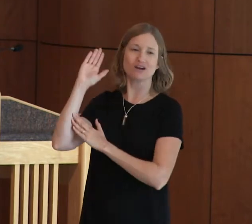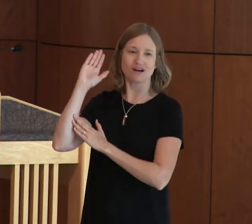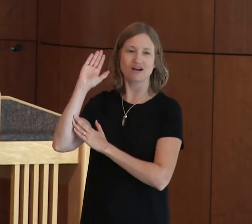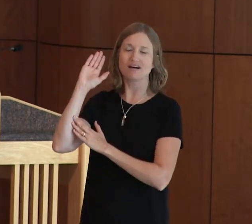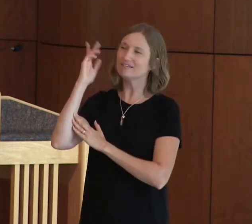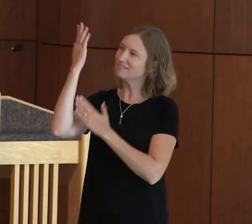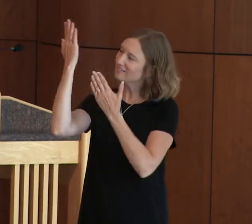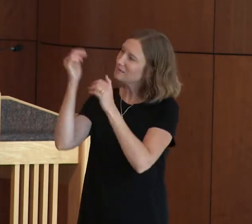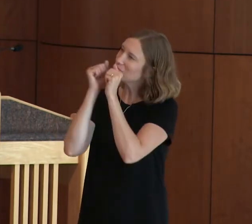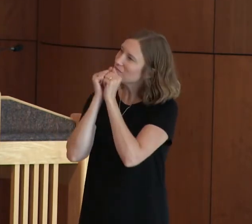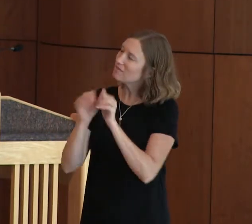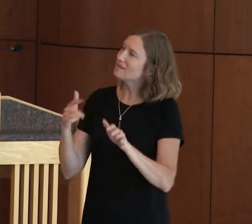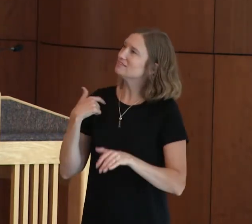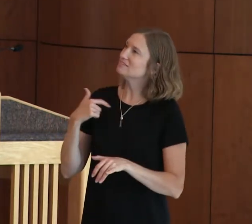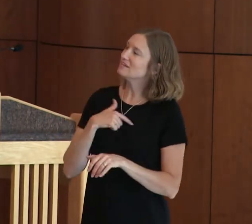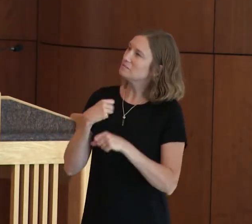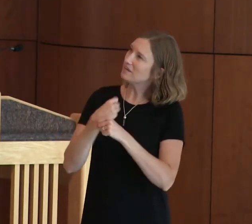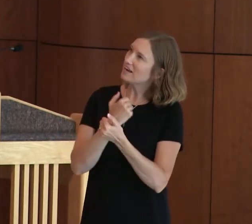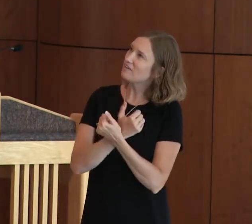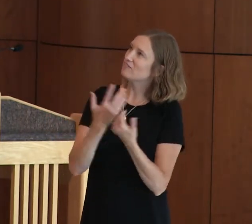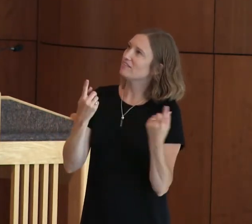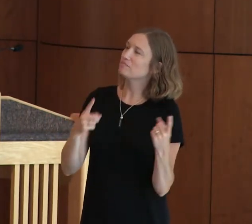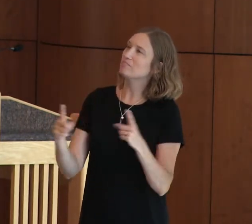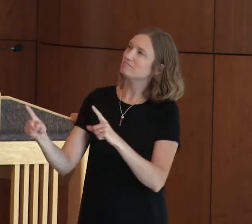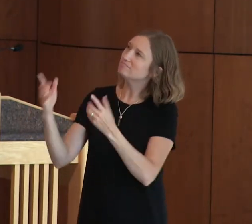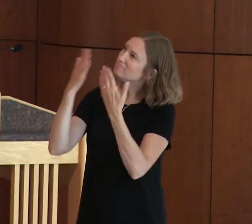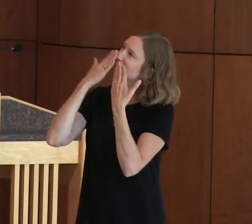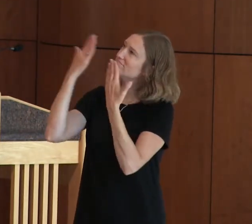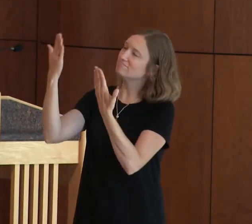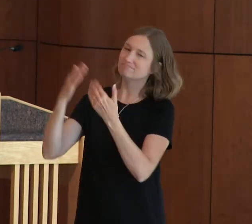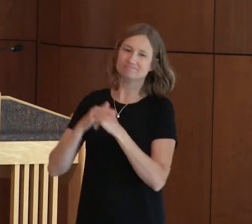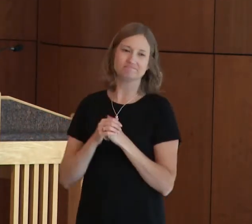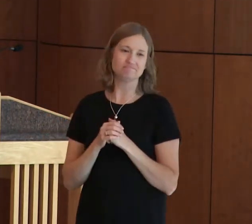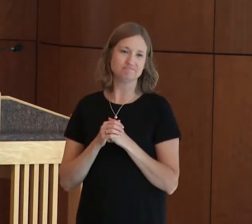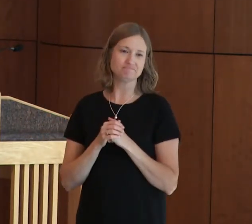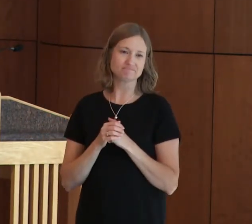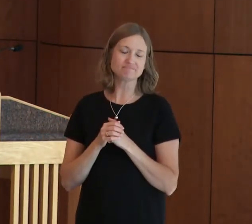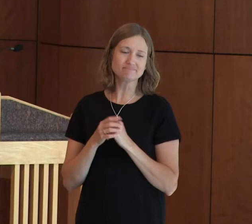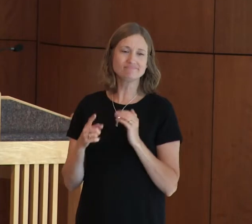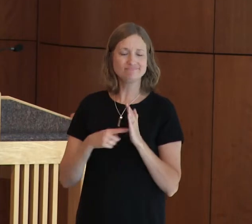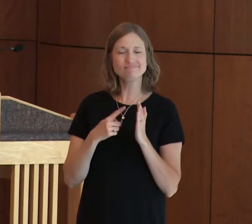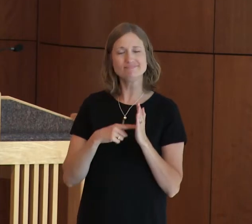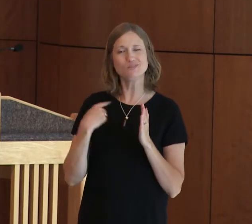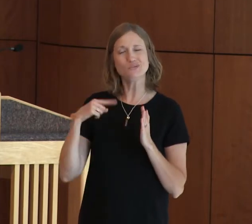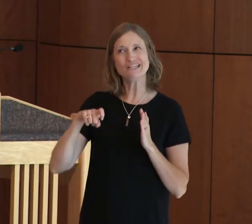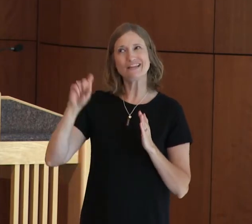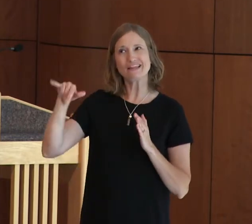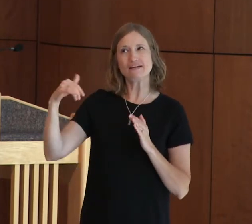all of these things possible. That sometimes we need to be reminded of all of this.